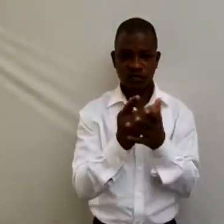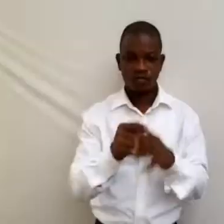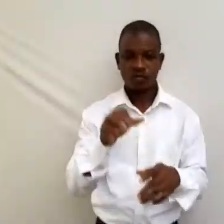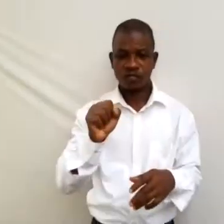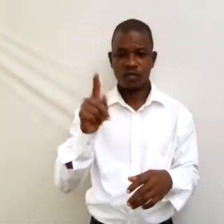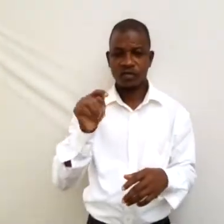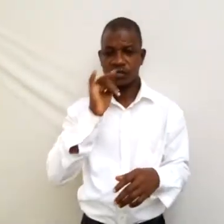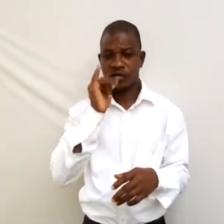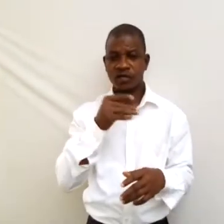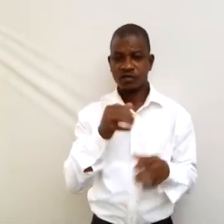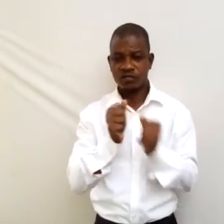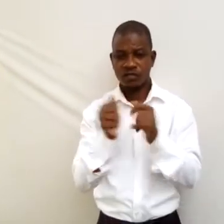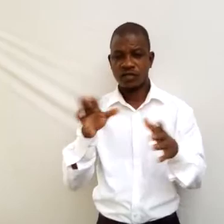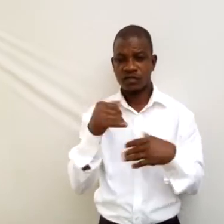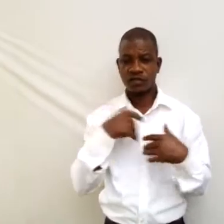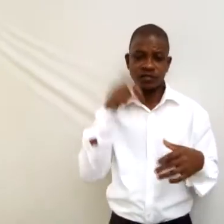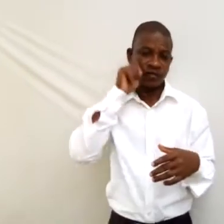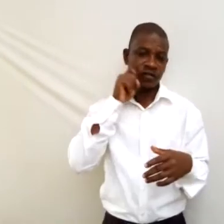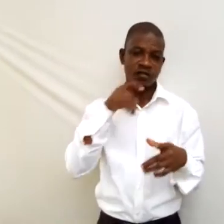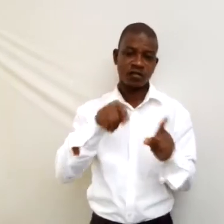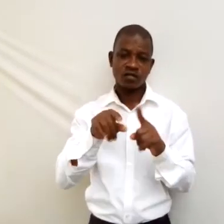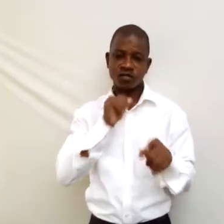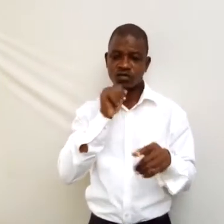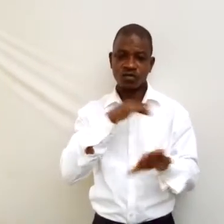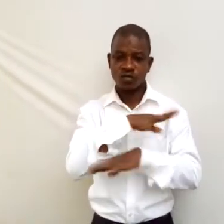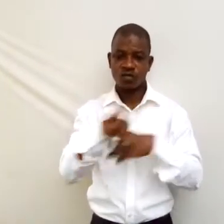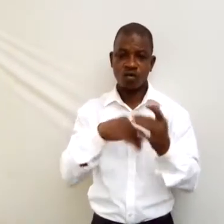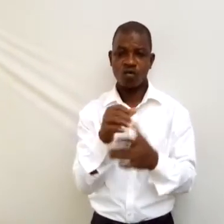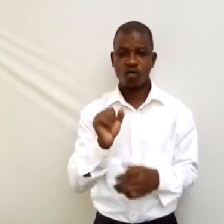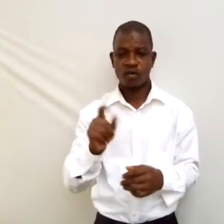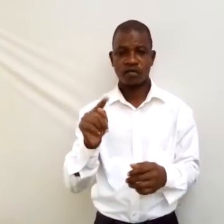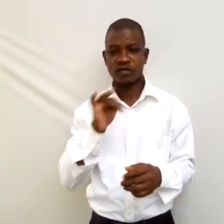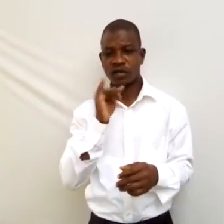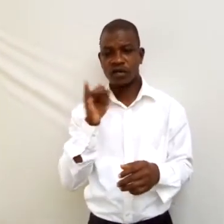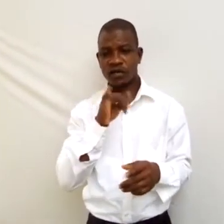intercourse. Not all STIs are spread the same way.